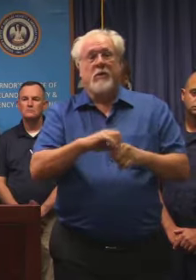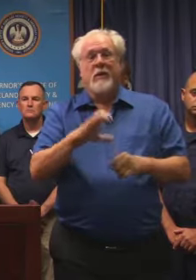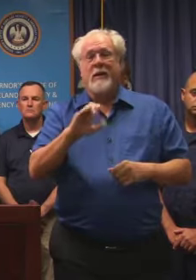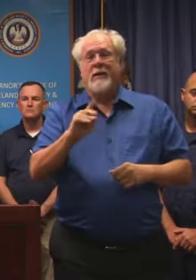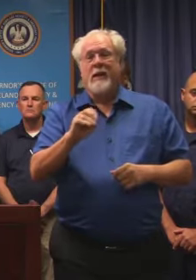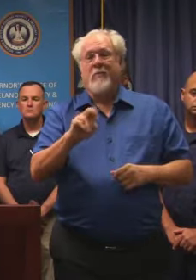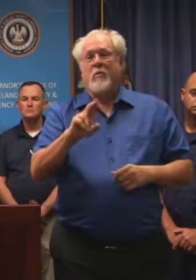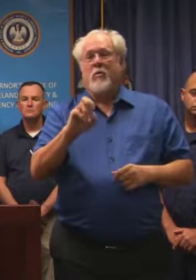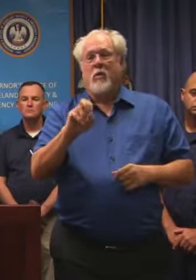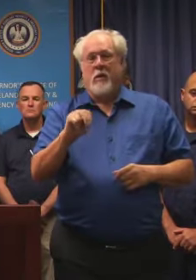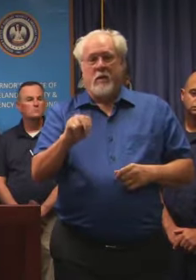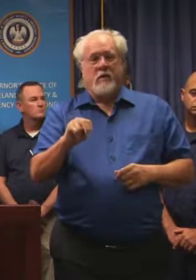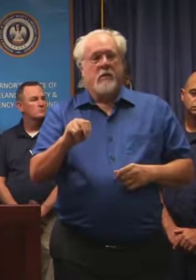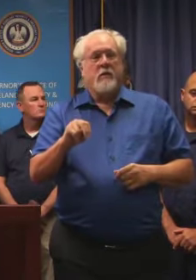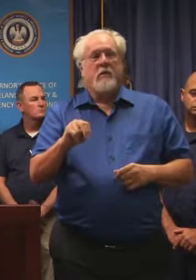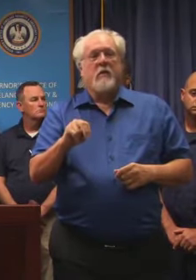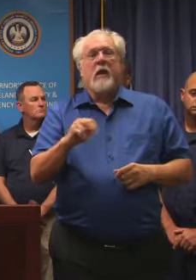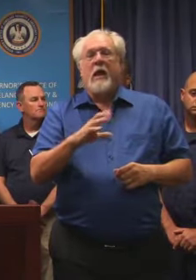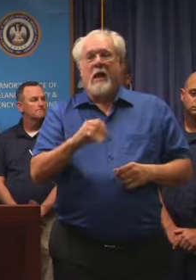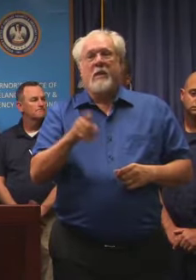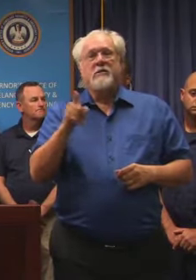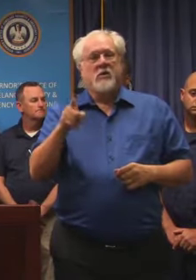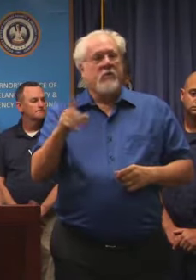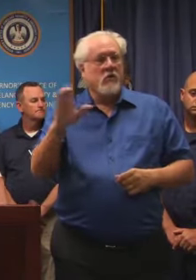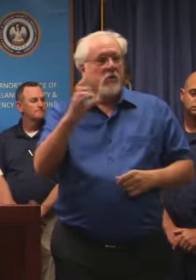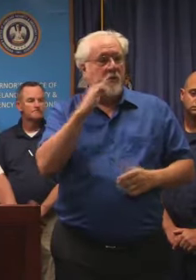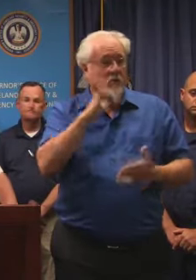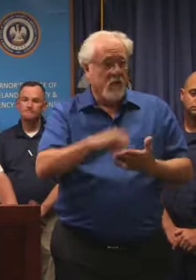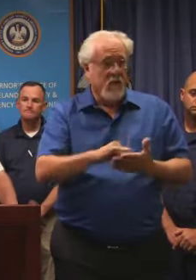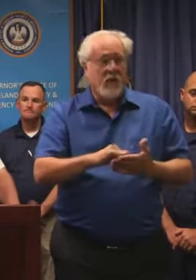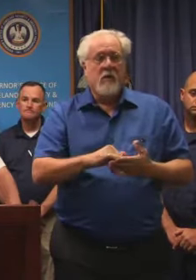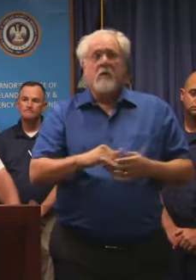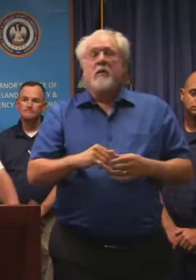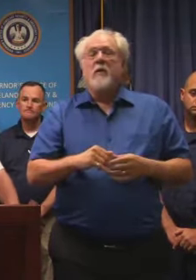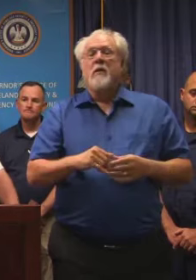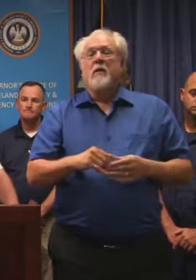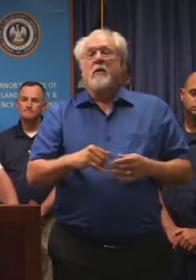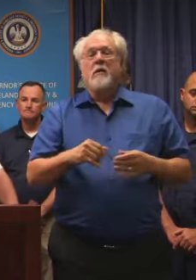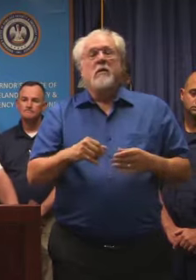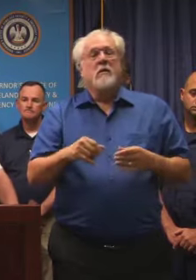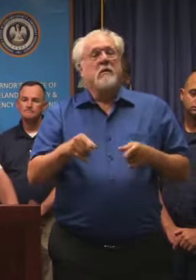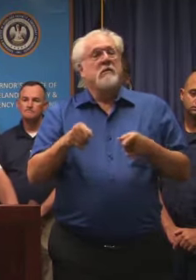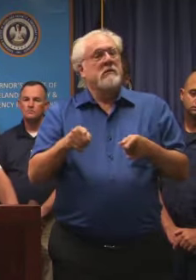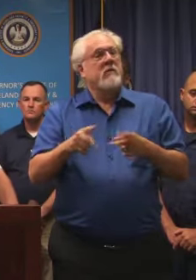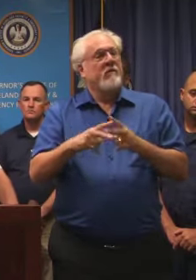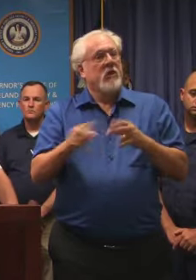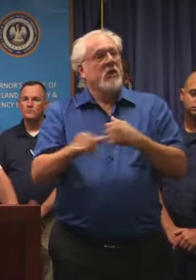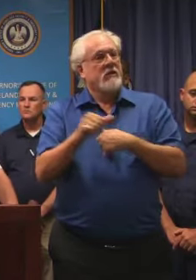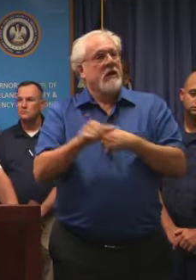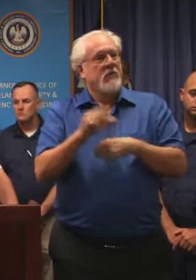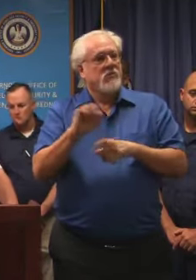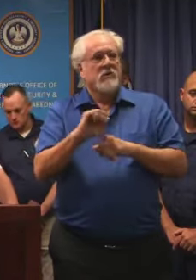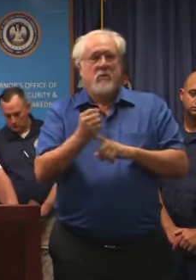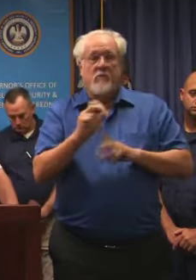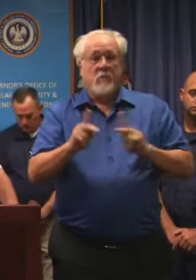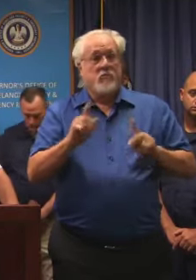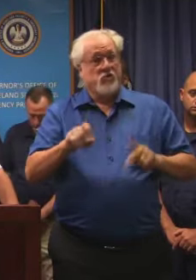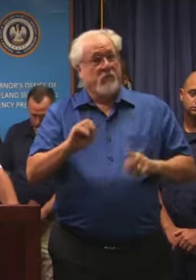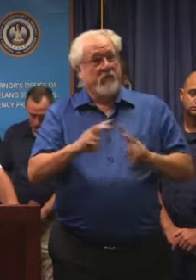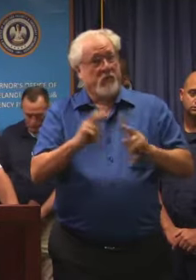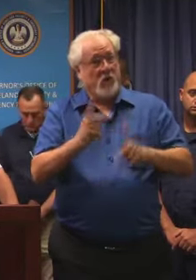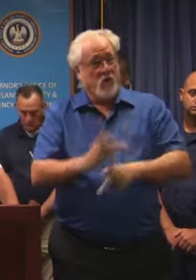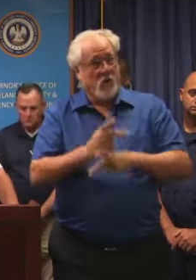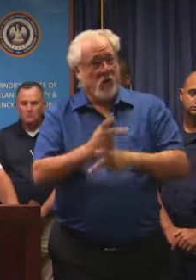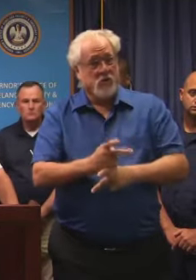Parish, and so they're out doing that. This remains a very dangerous situation. Everyone should be very